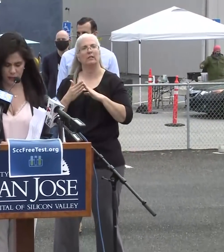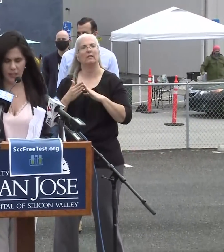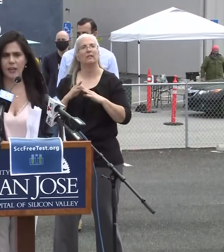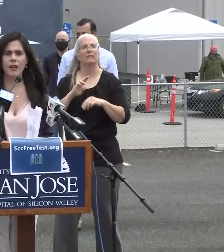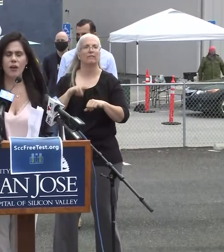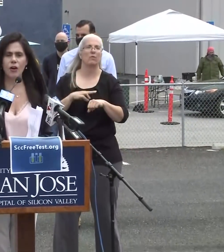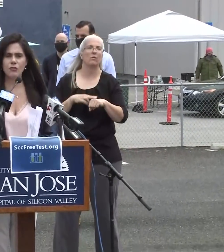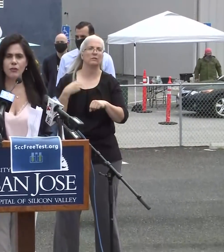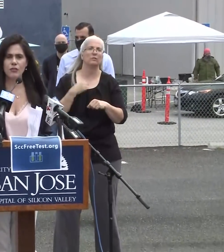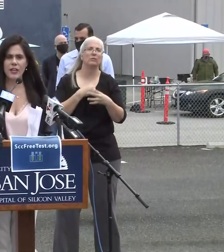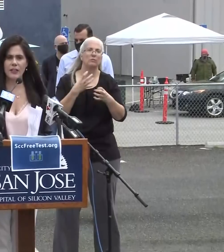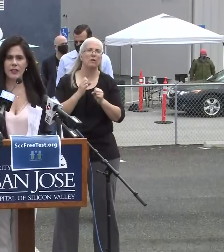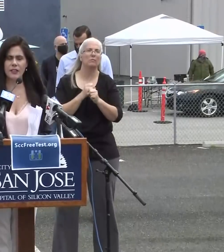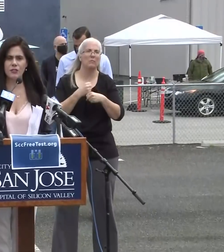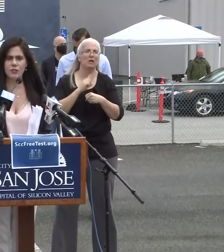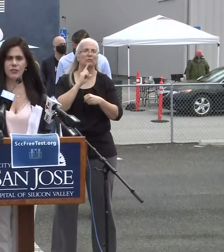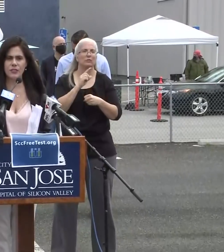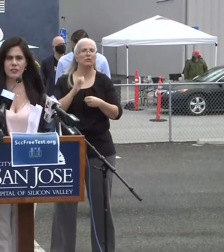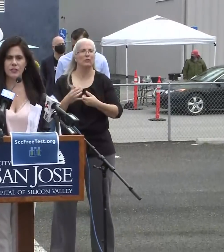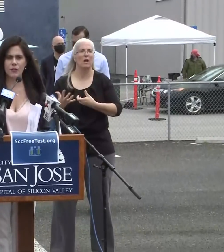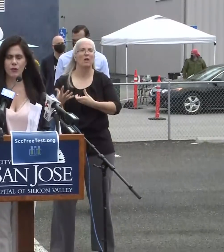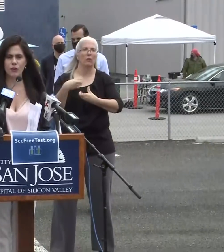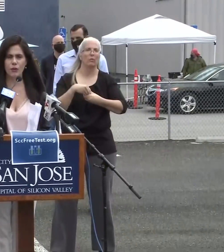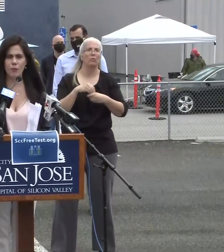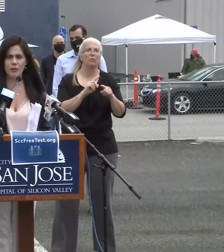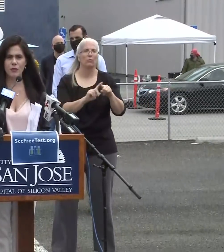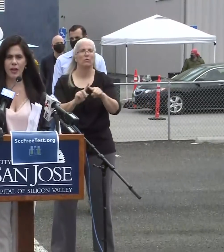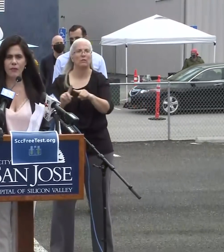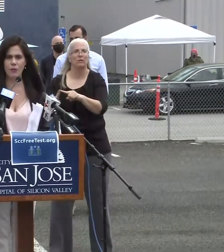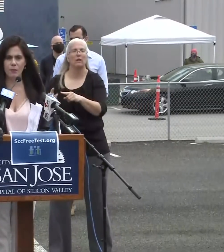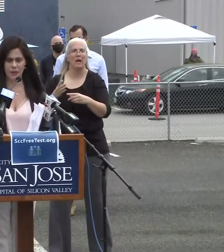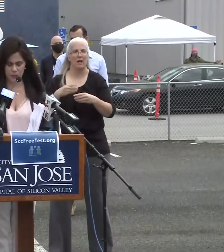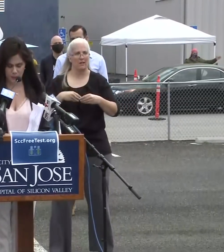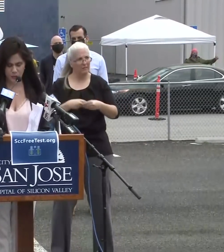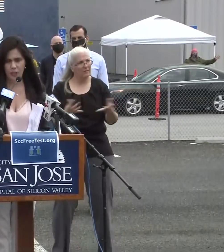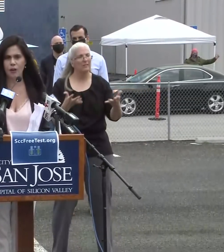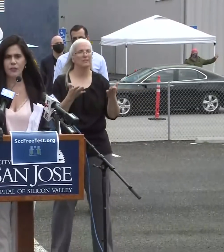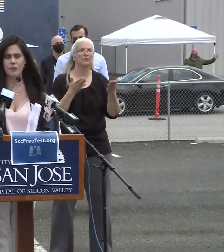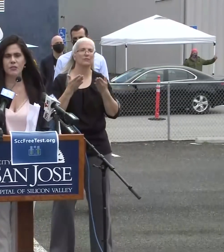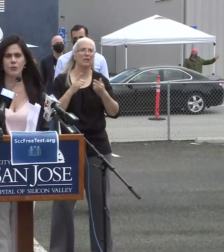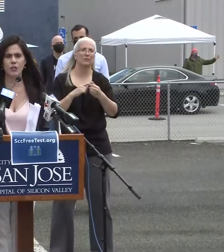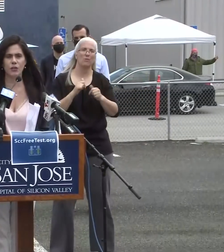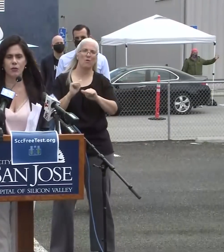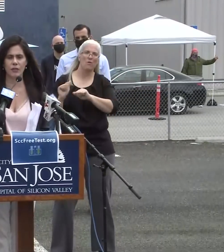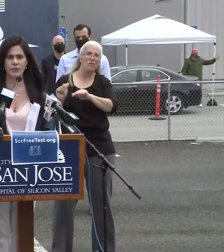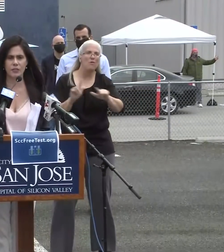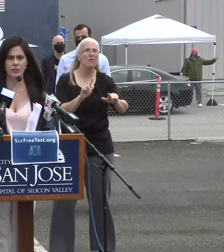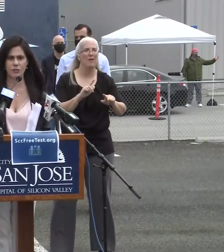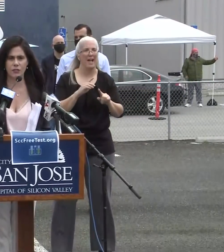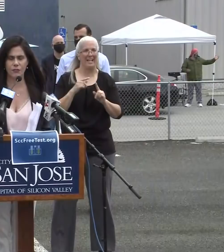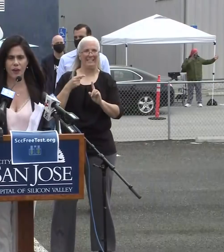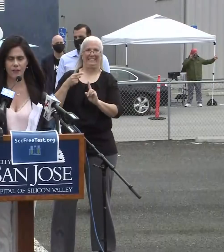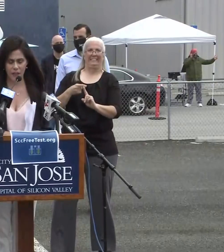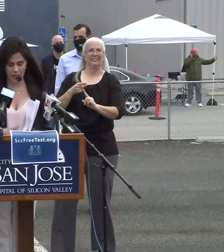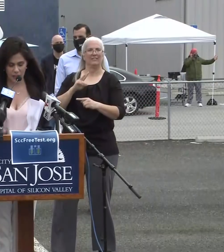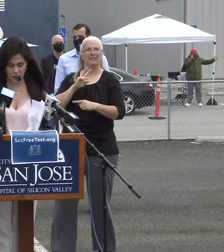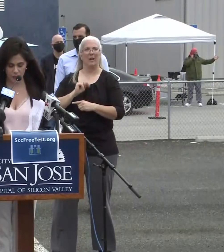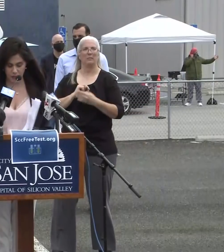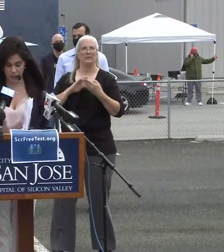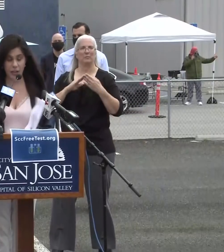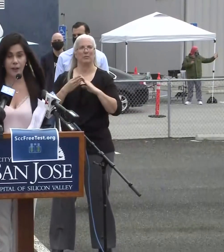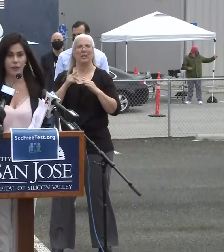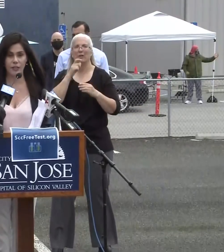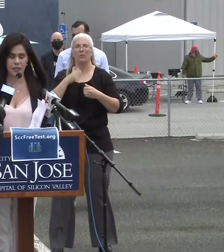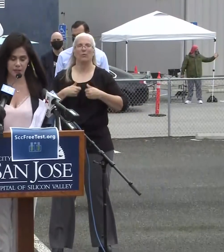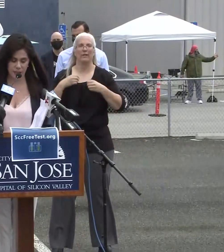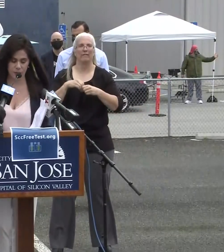make sure that they also understand that these services of course are open to everyone, but especially our Vietnamese community who lives in District 5 and in